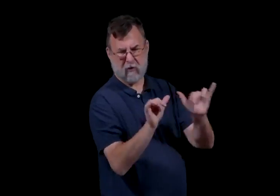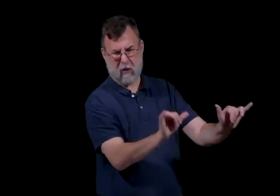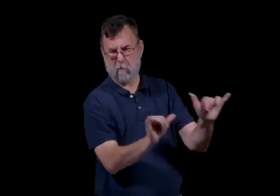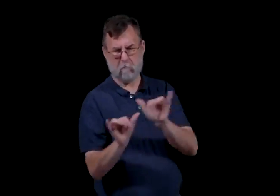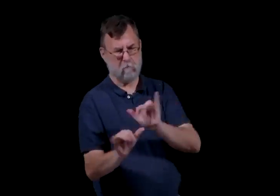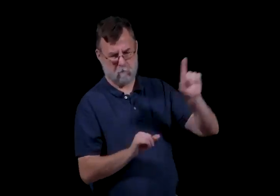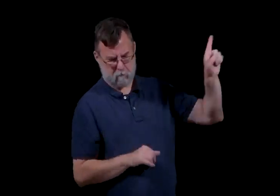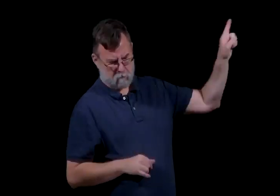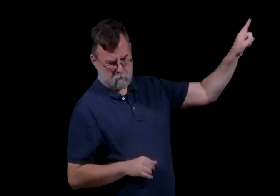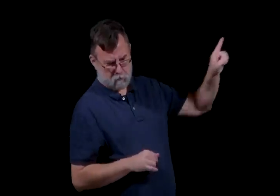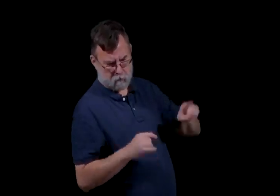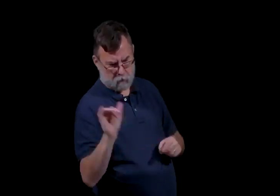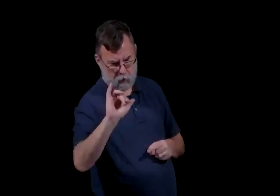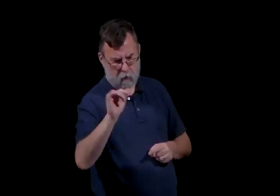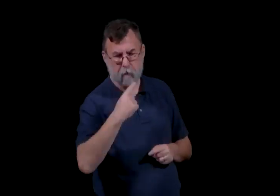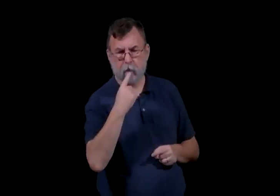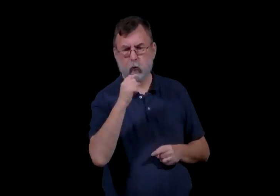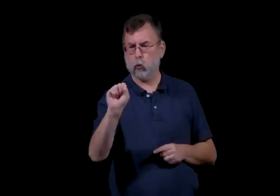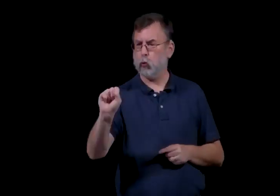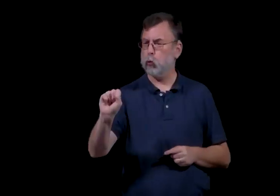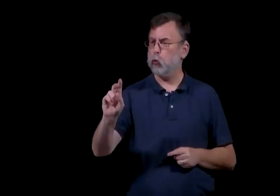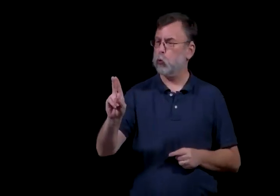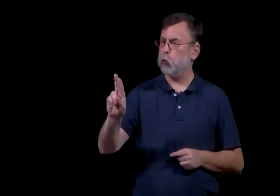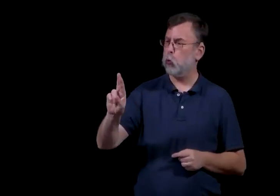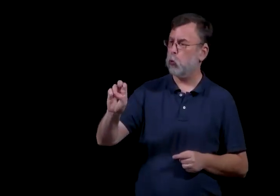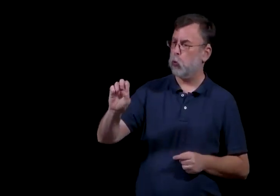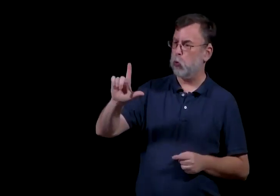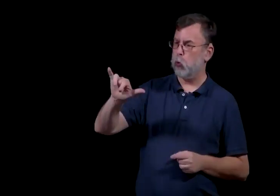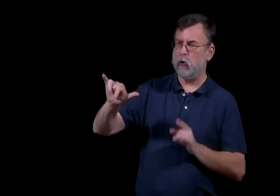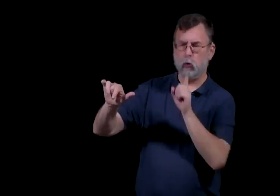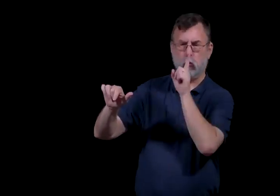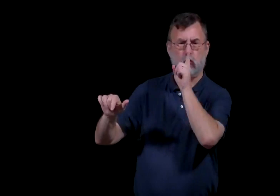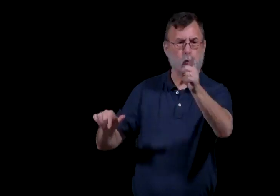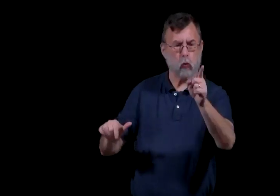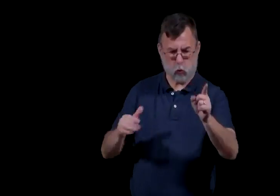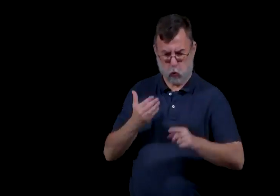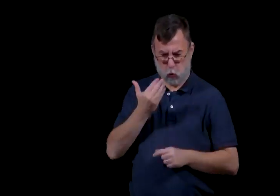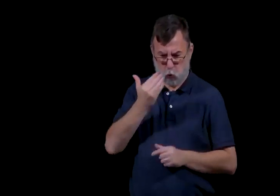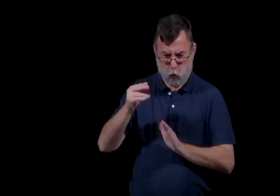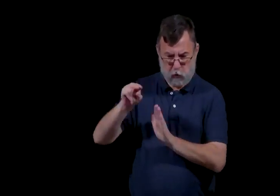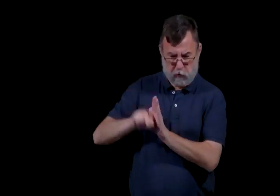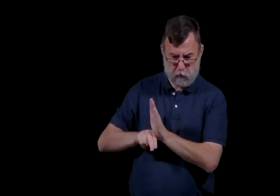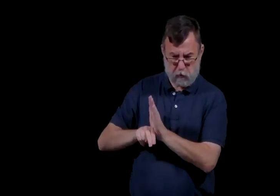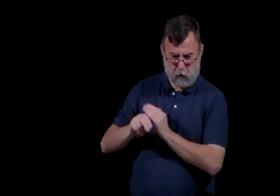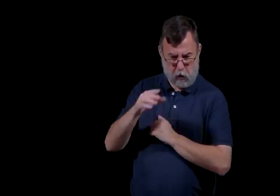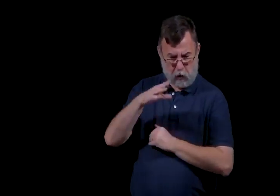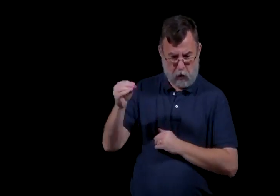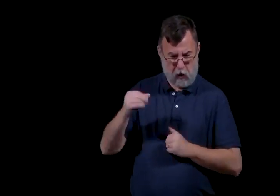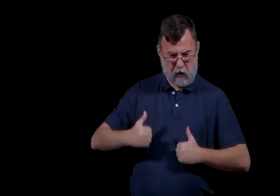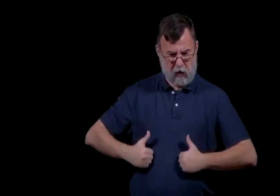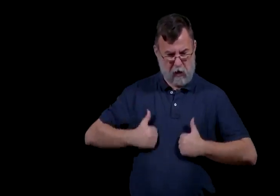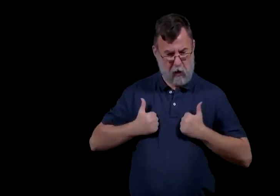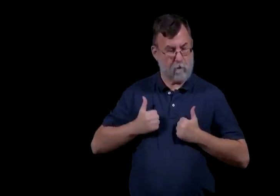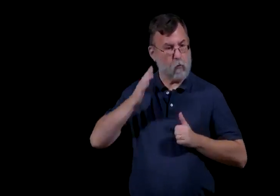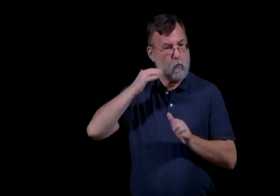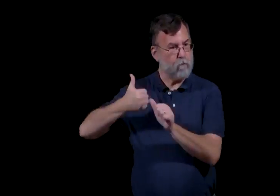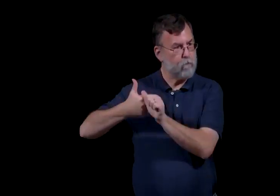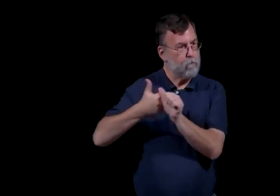And a different verse that means the same. It says, surely, surely, goodness